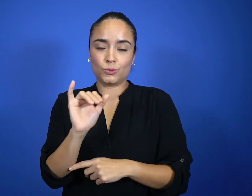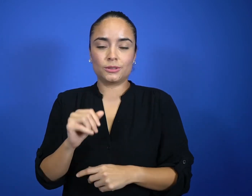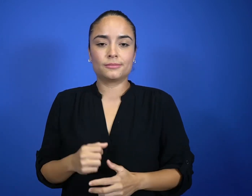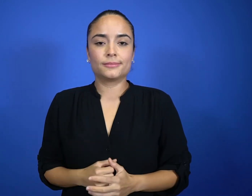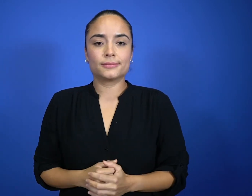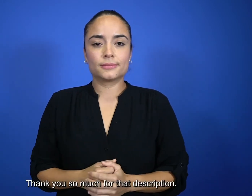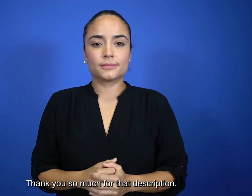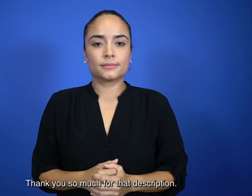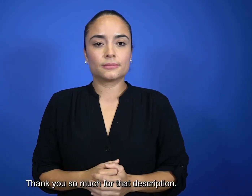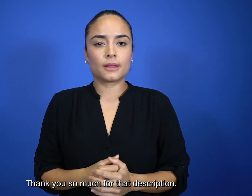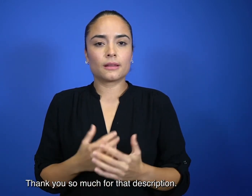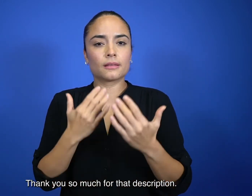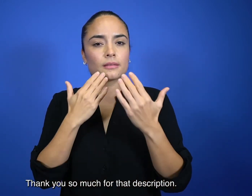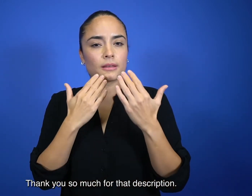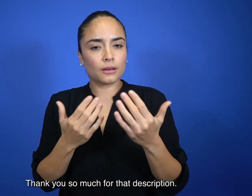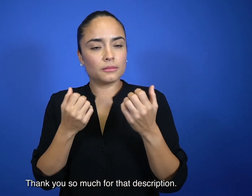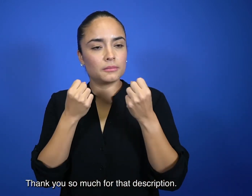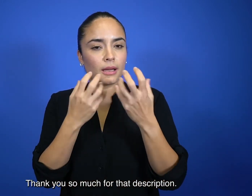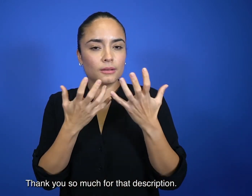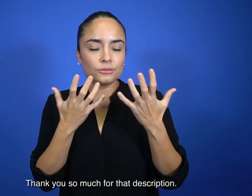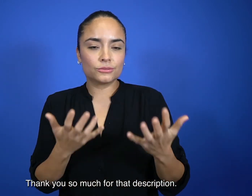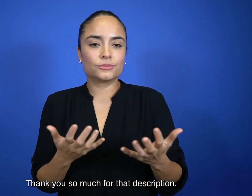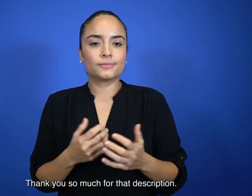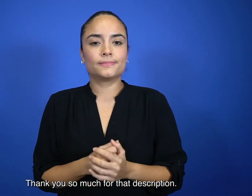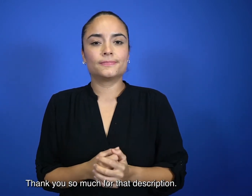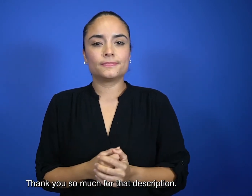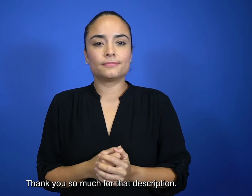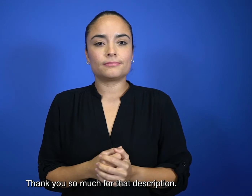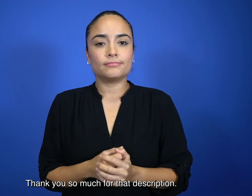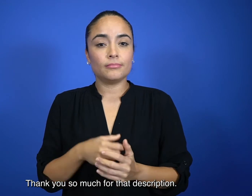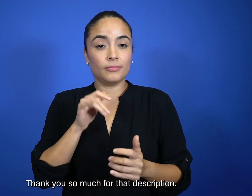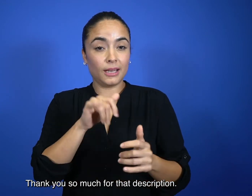Thank you so much for that description.